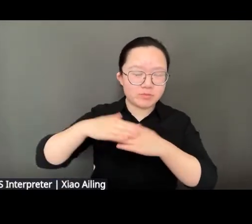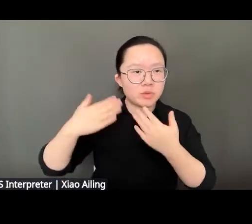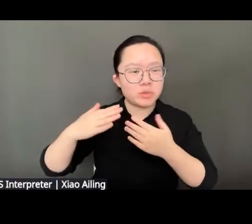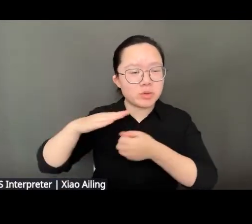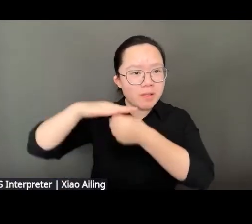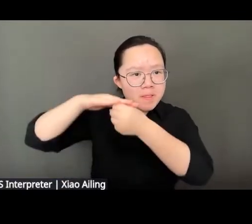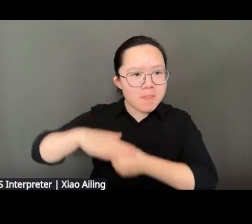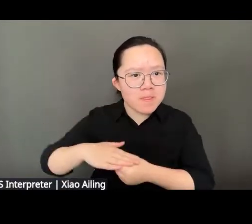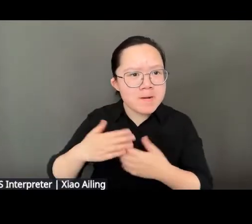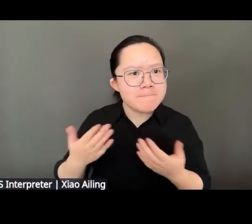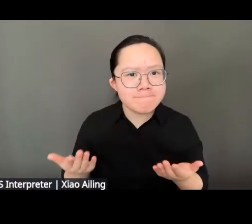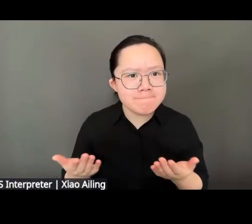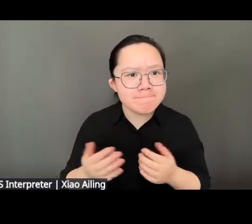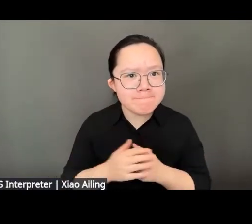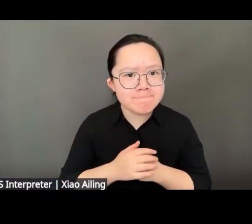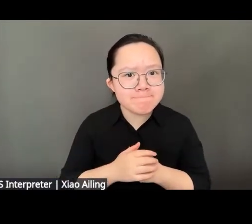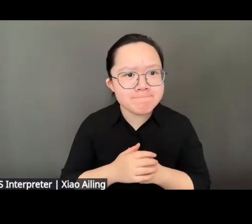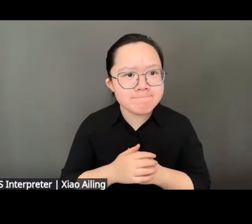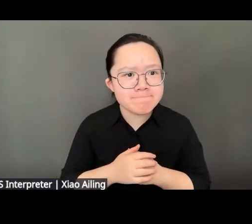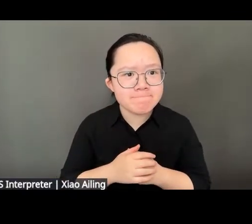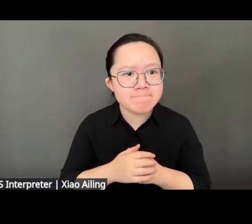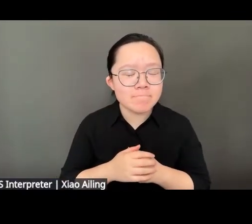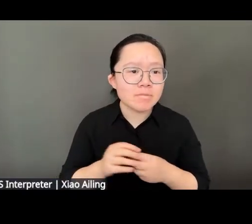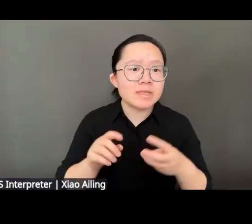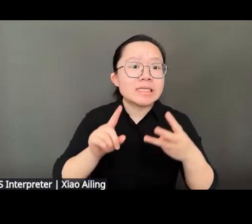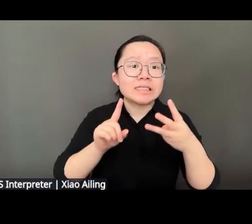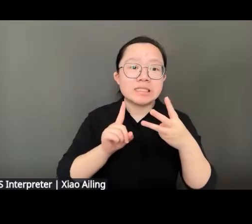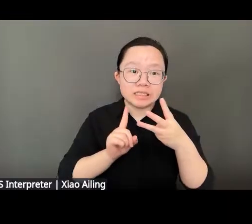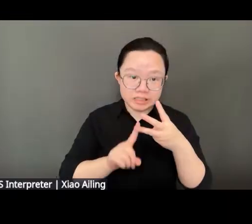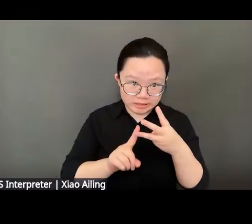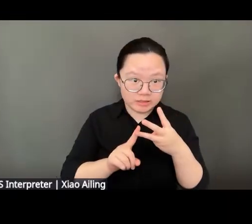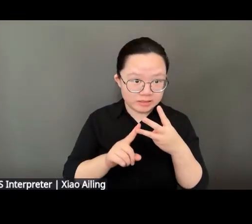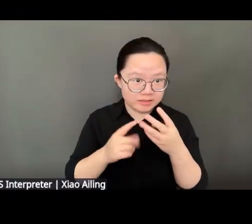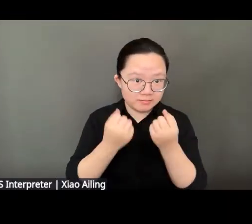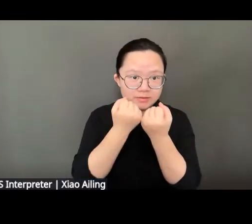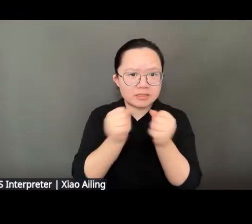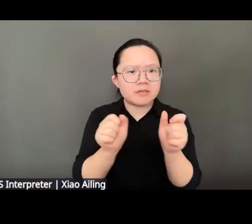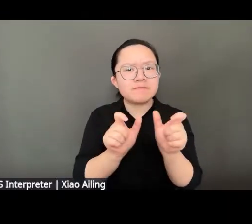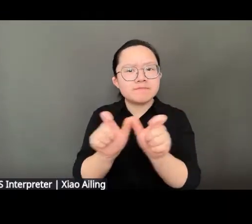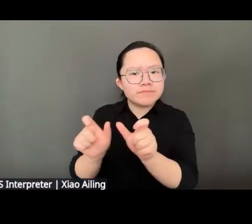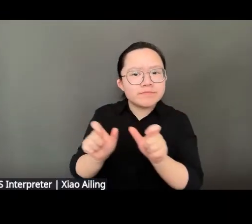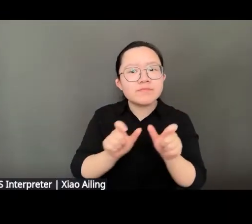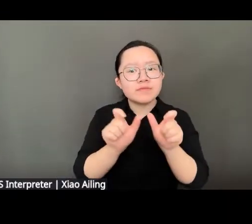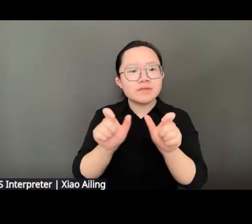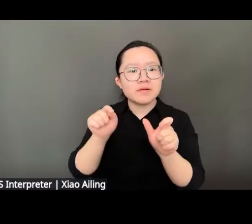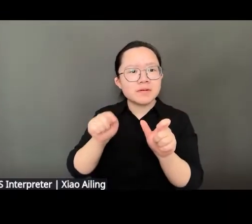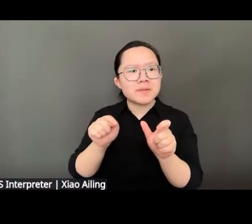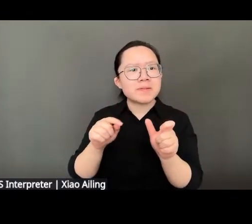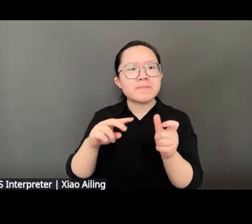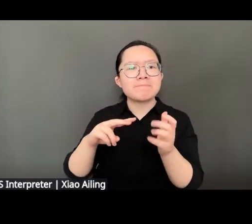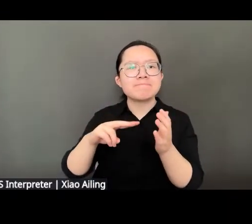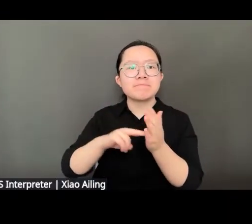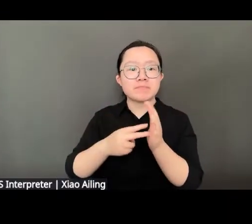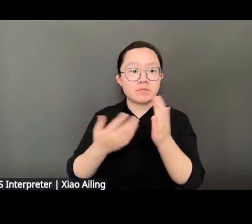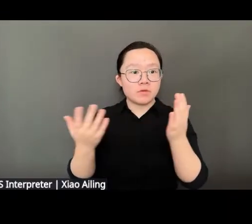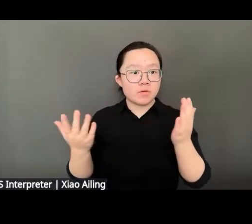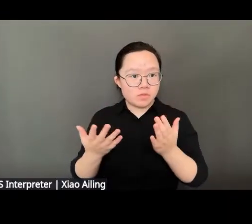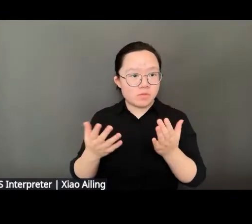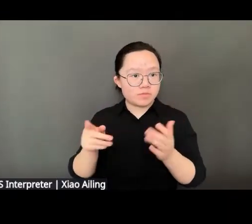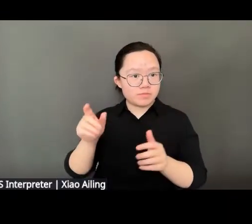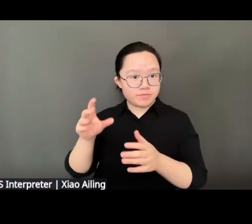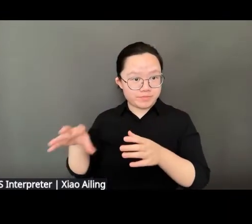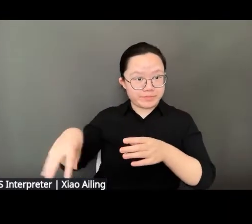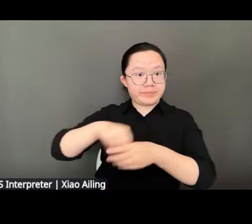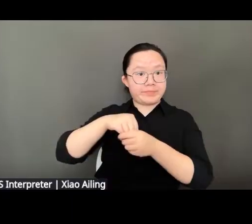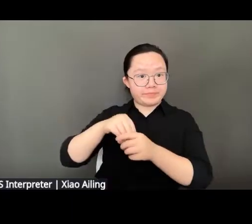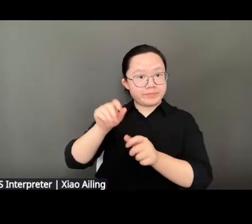protect project participants and employees of our NGOs and OPD partners from abuse,